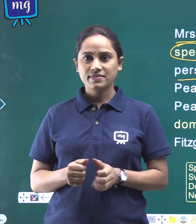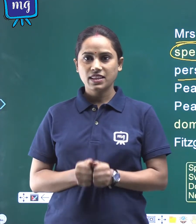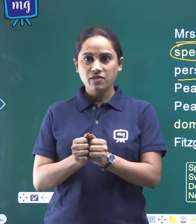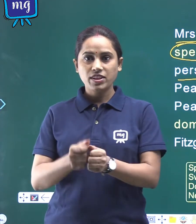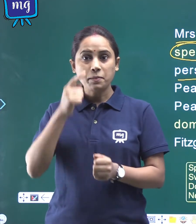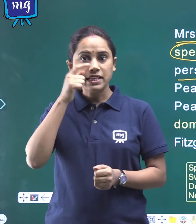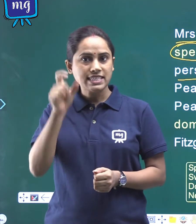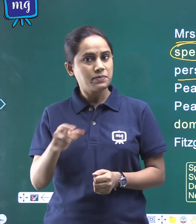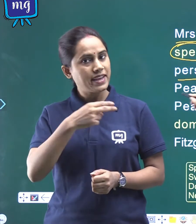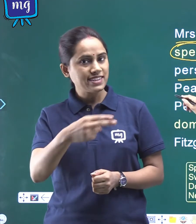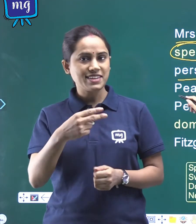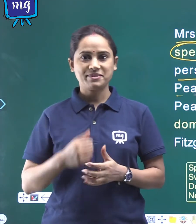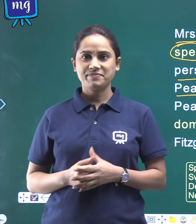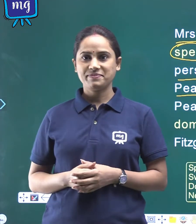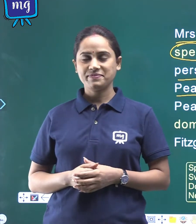with Mrs. Pearson.